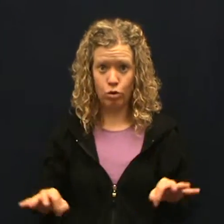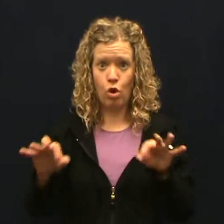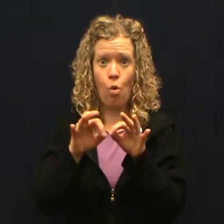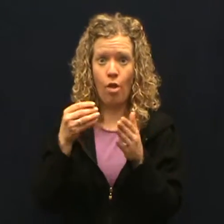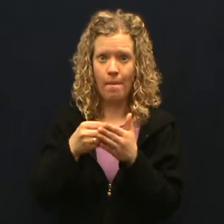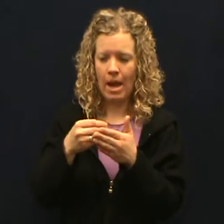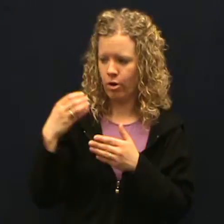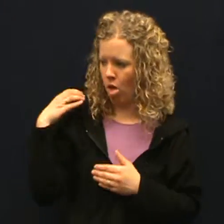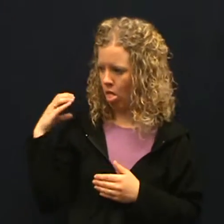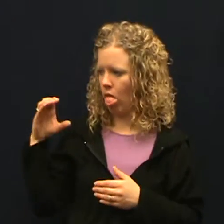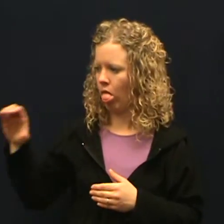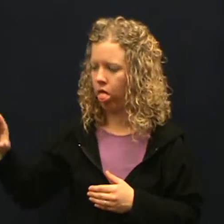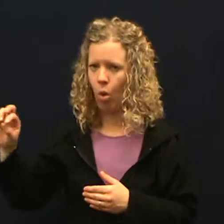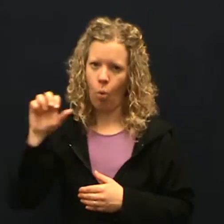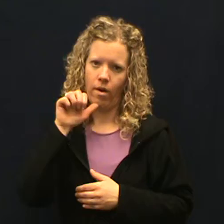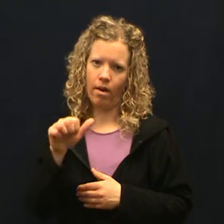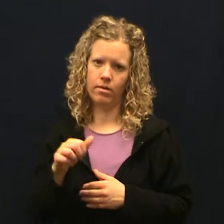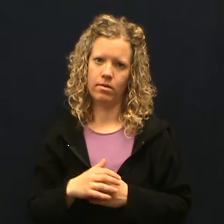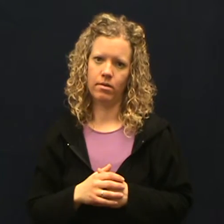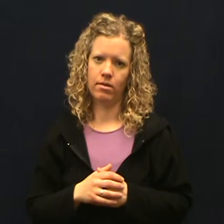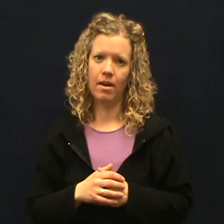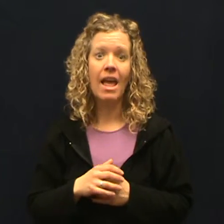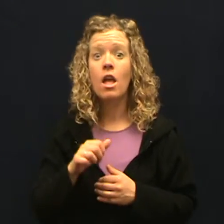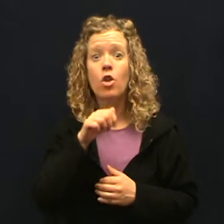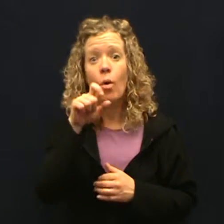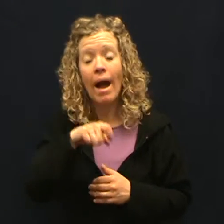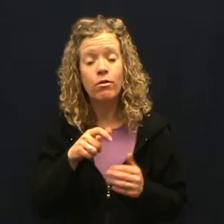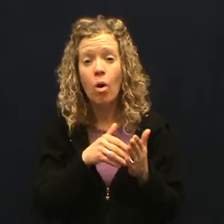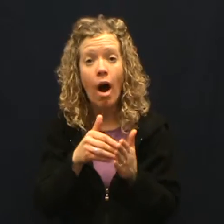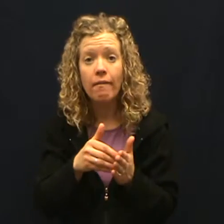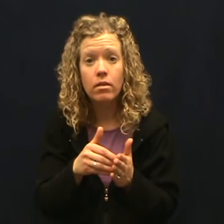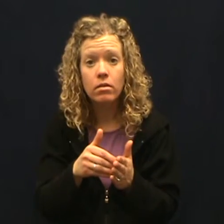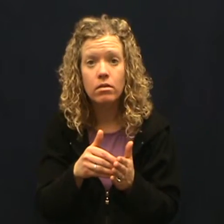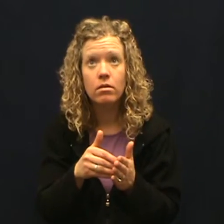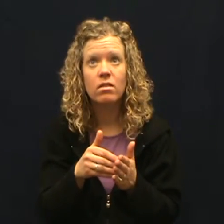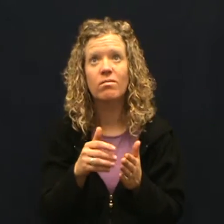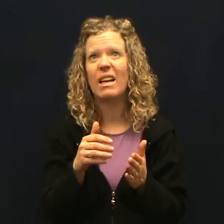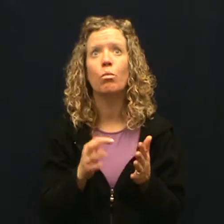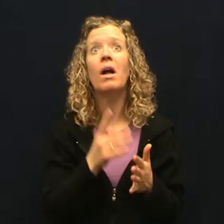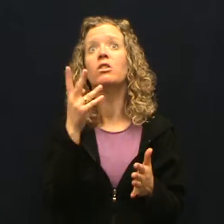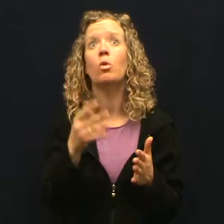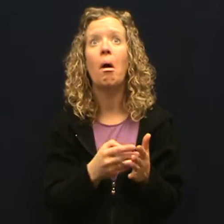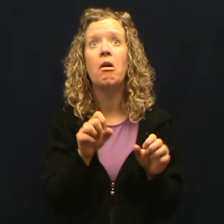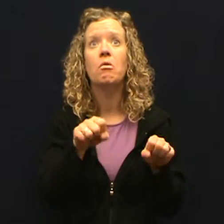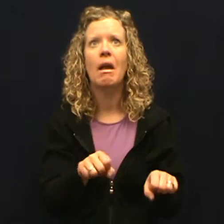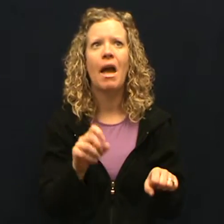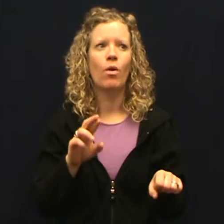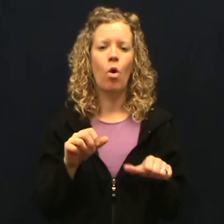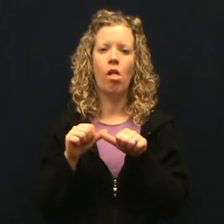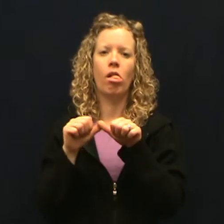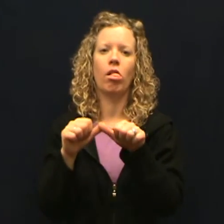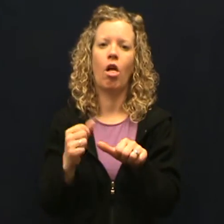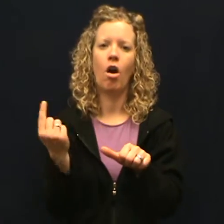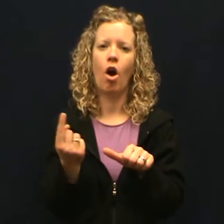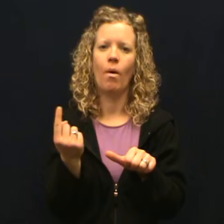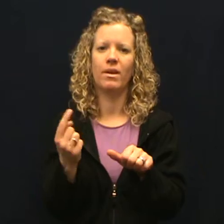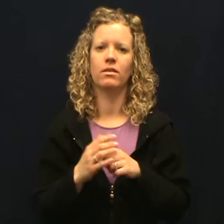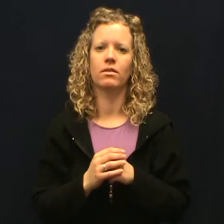that happen. And you don't have to do that all the time. You can do it, oftentimes companies will get in a cash flow bind and